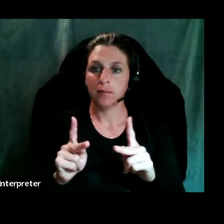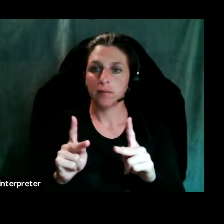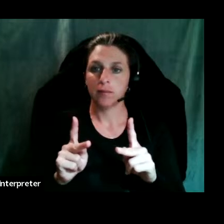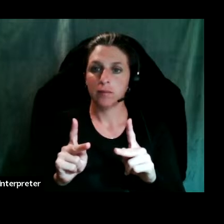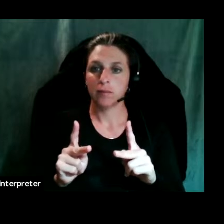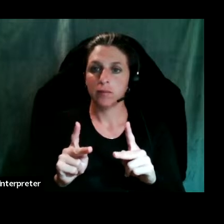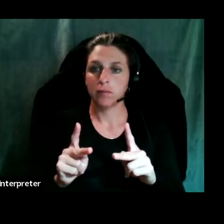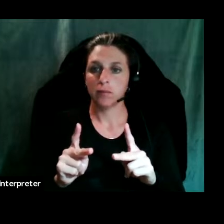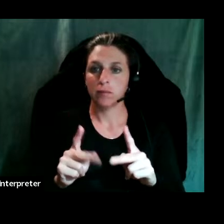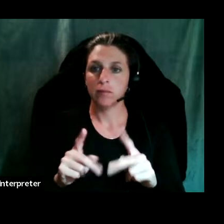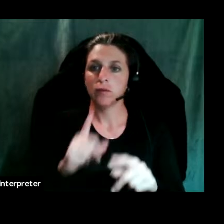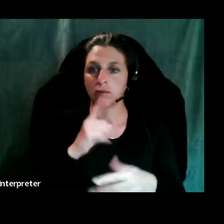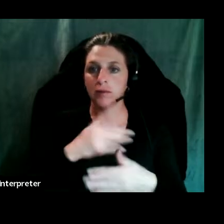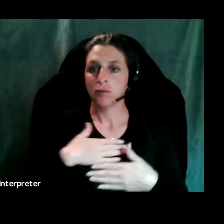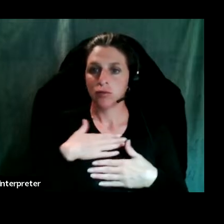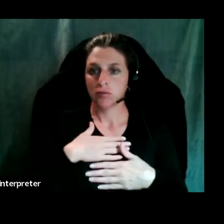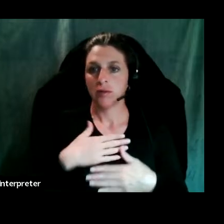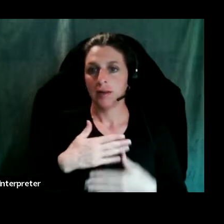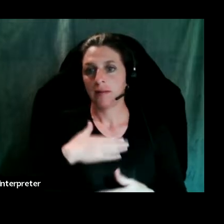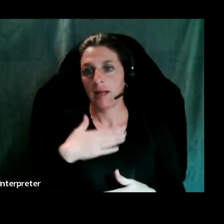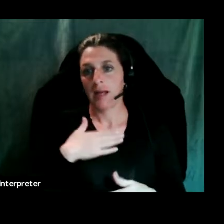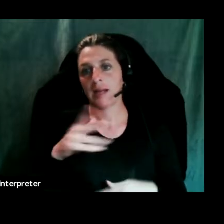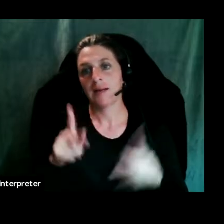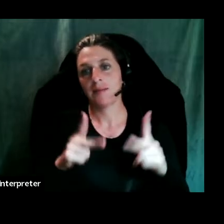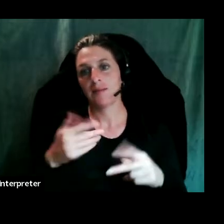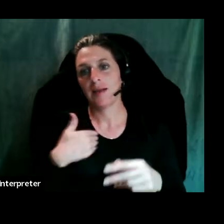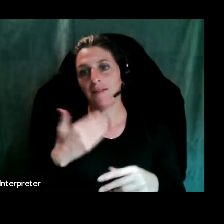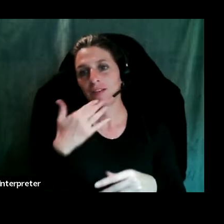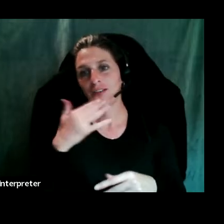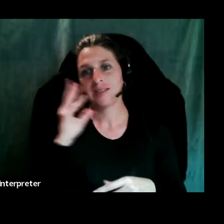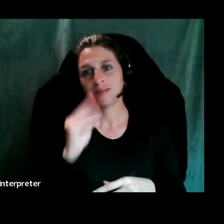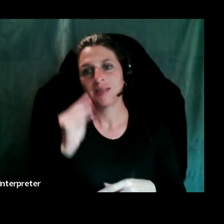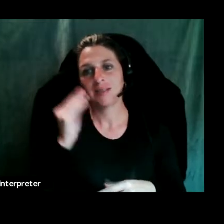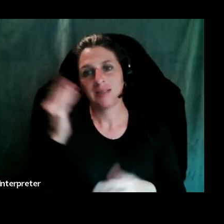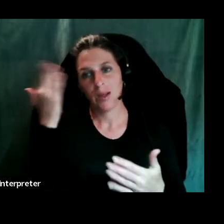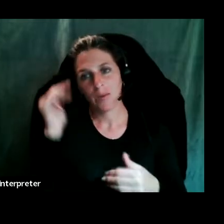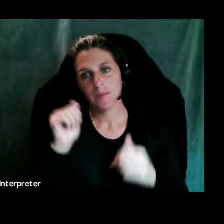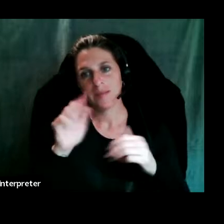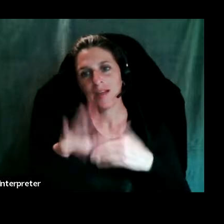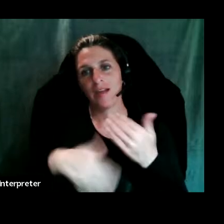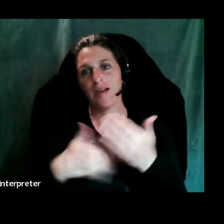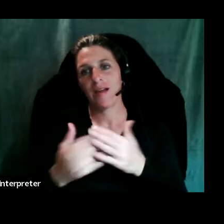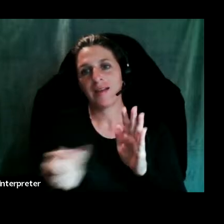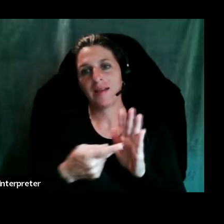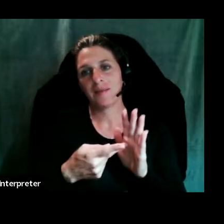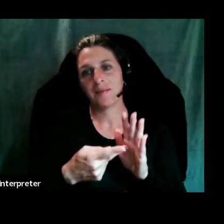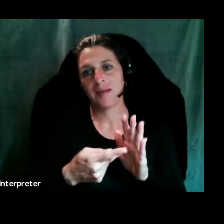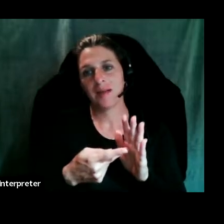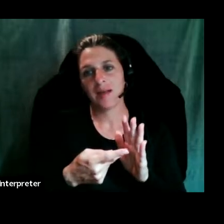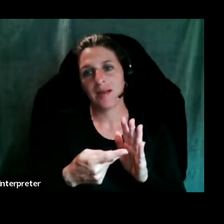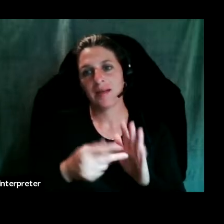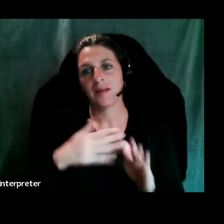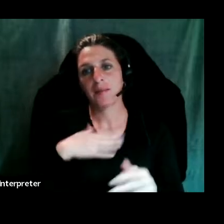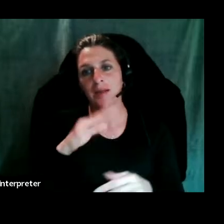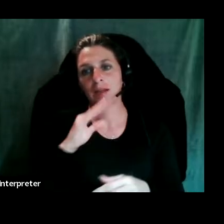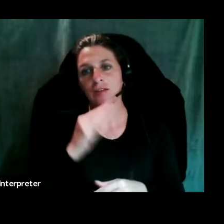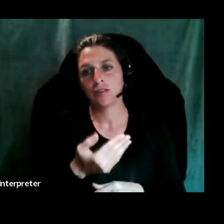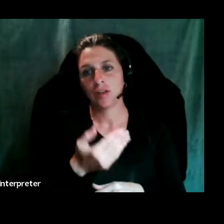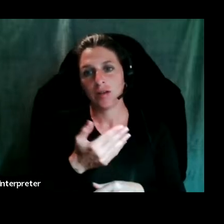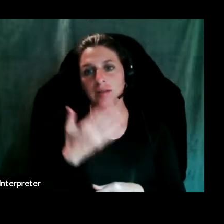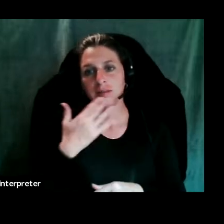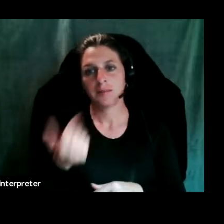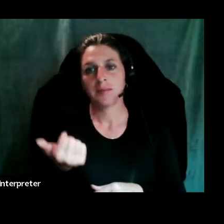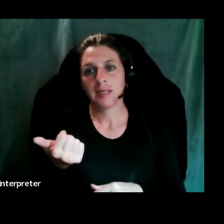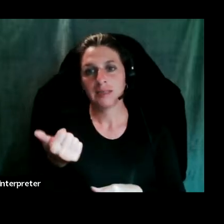so yeah, I appreciate that. I'm glad people had a good experience. I hope they come back. You get more. My daughter's best friend